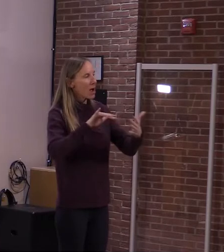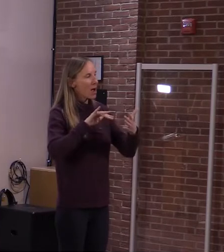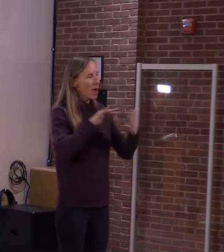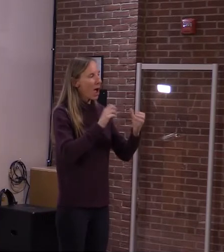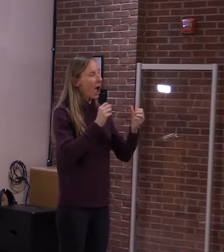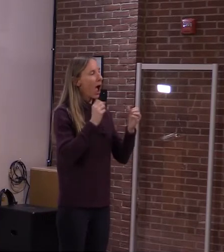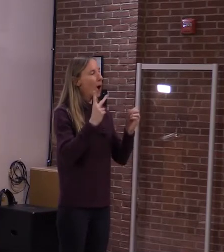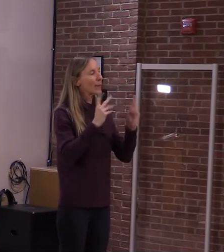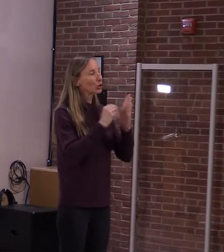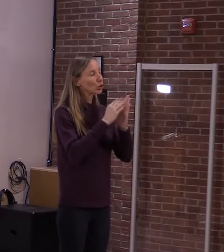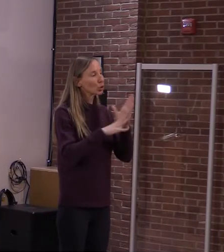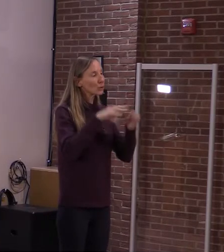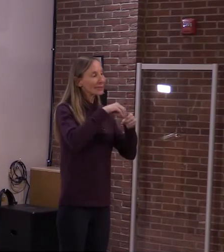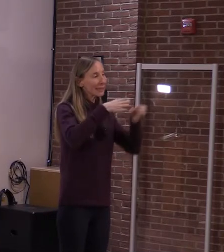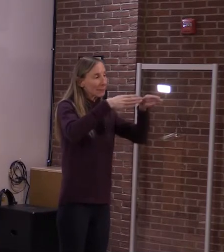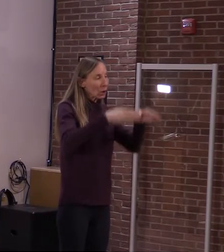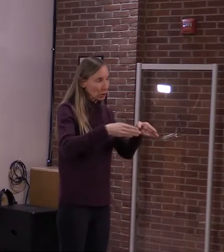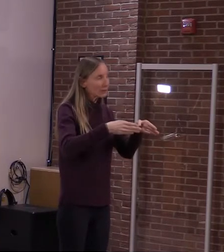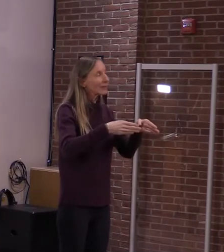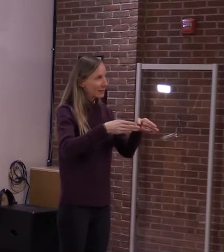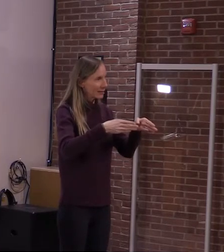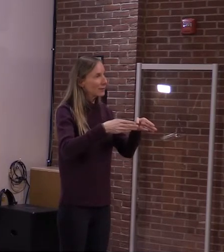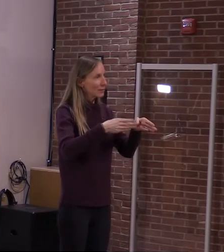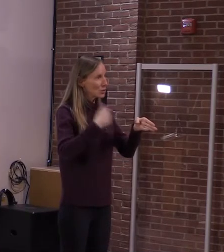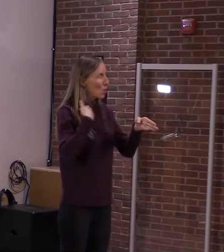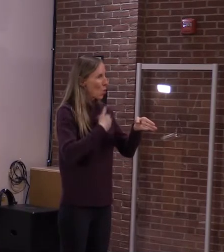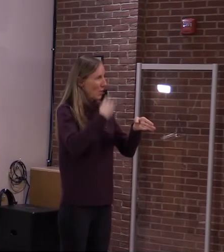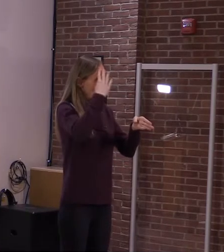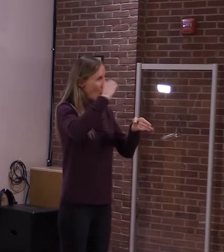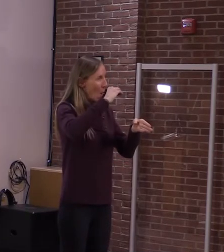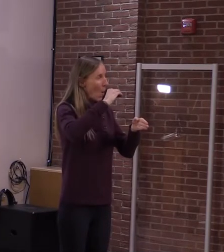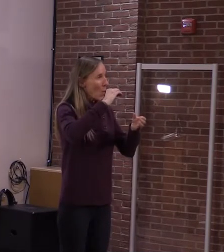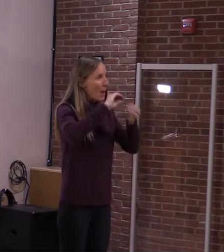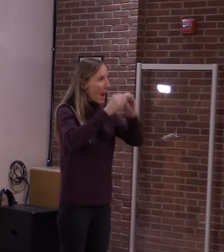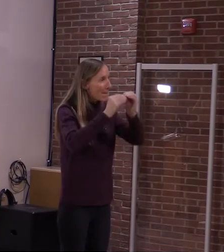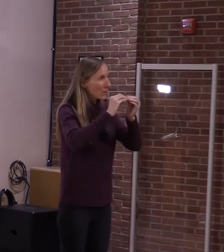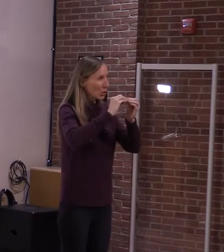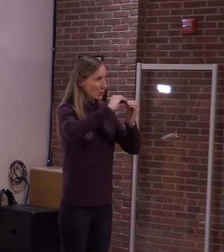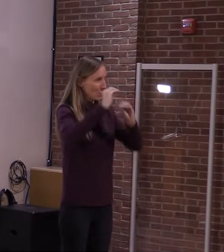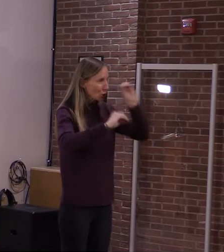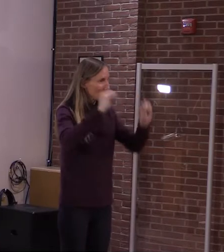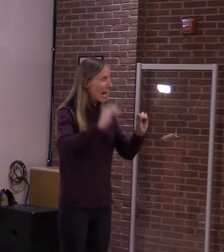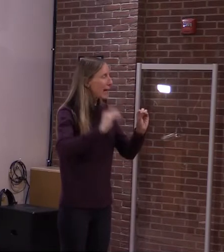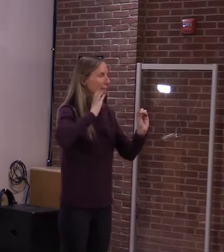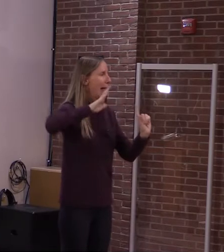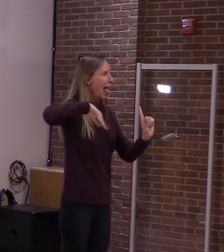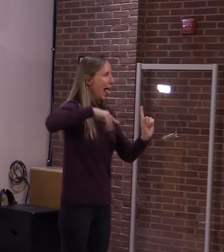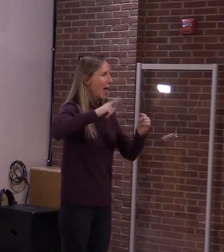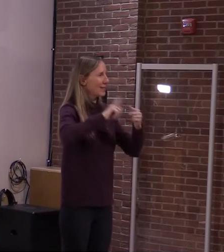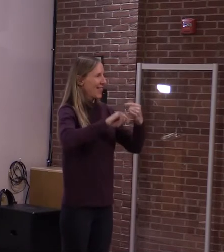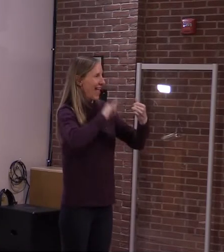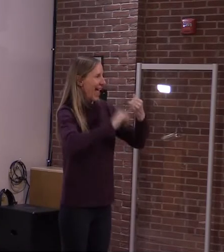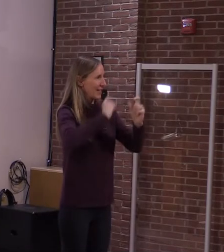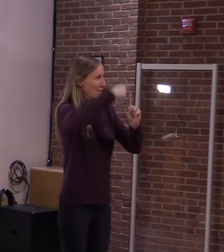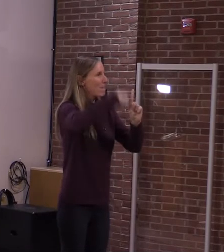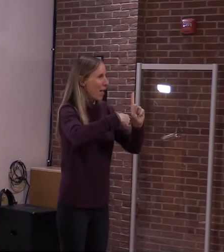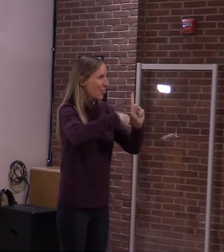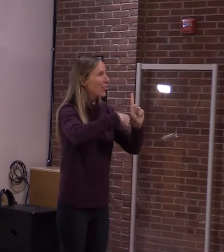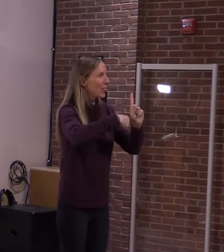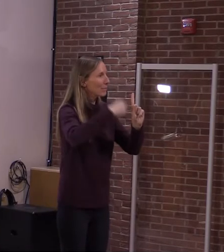at the end of the month. So we'll have a better understanding of what's going on relative to the transition to more